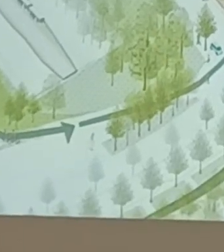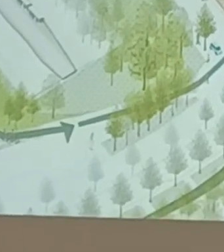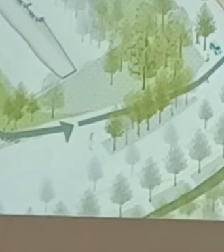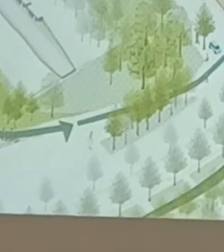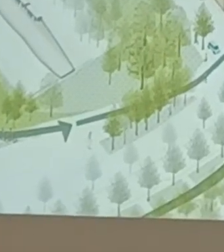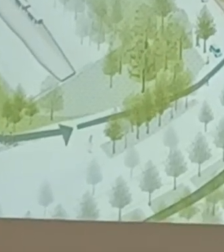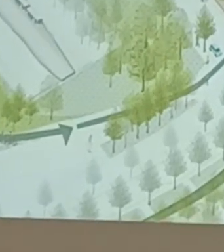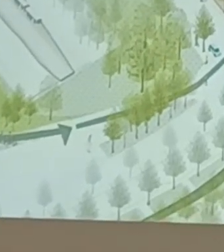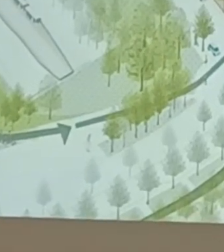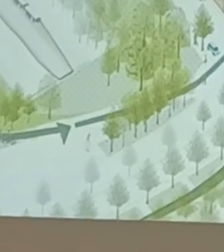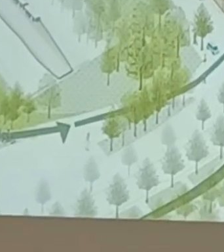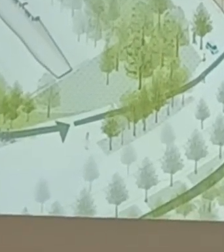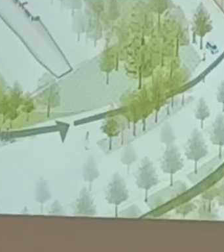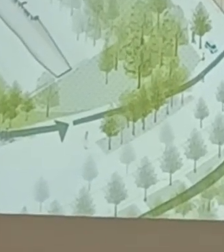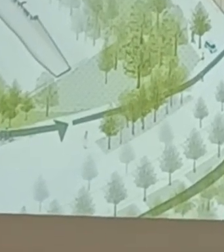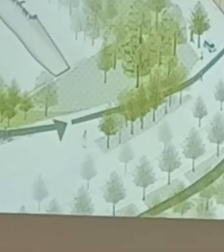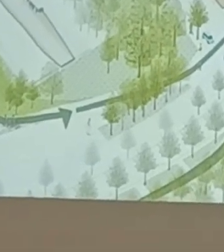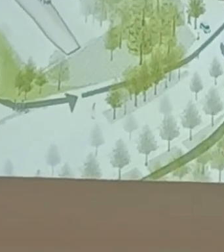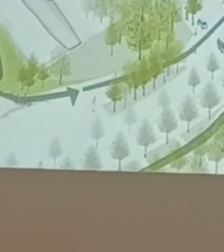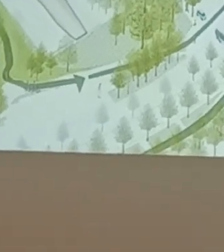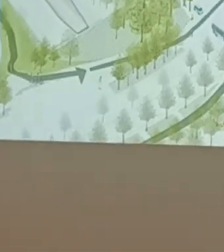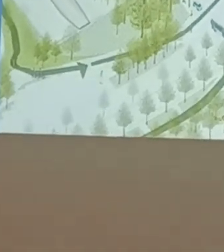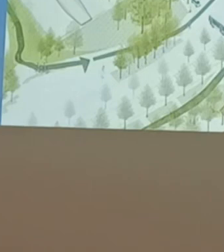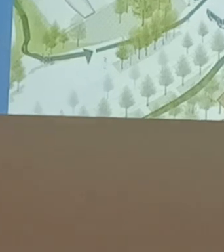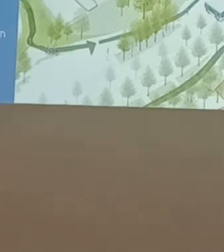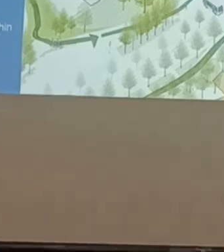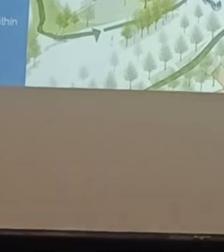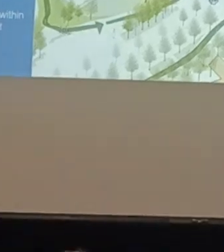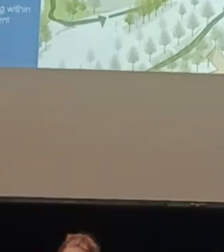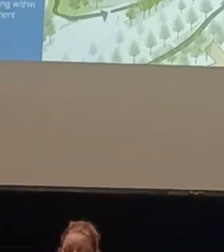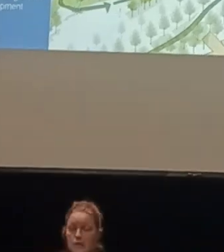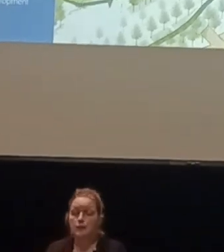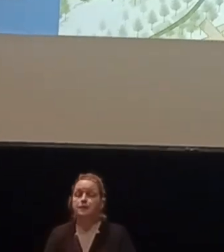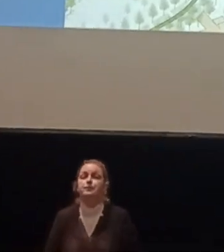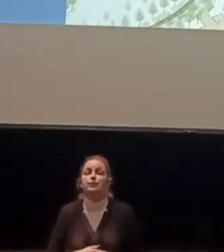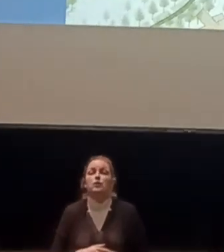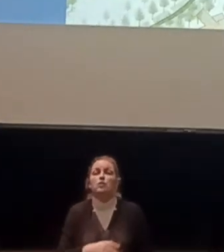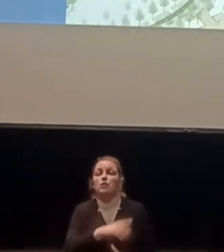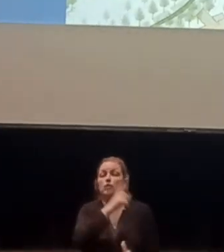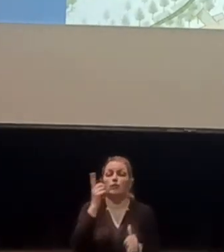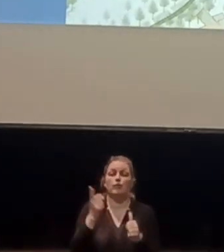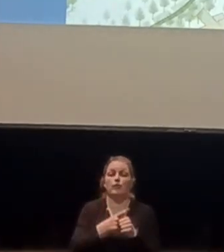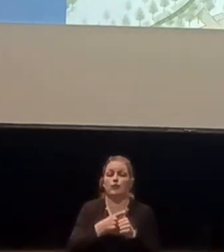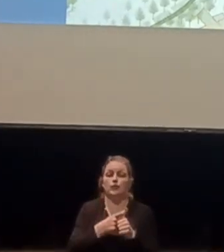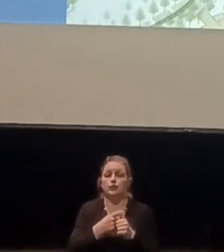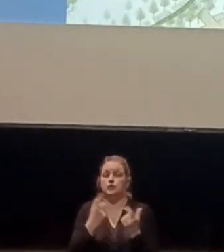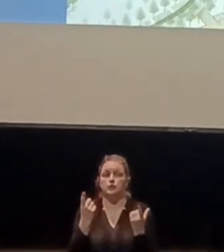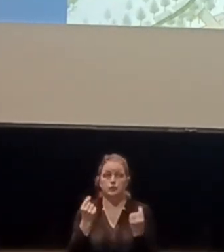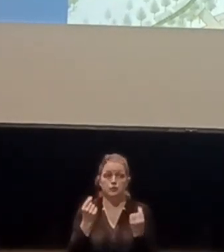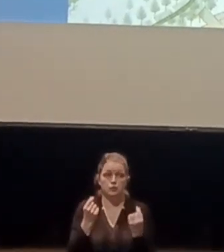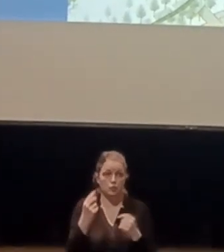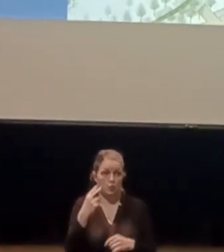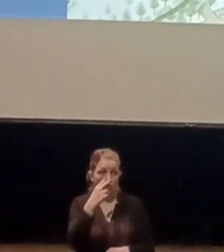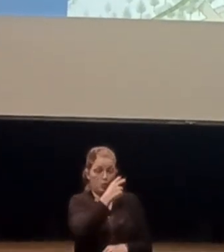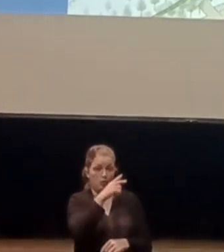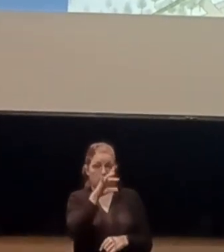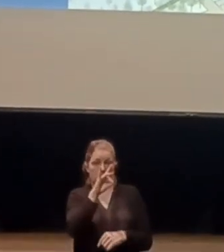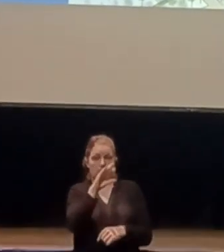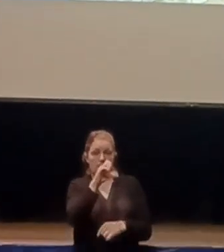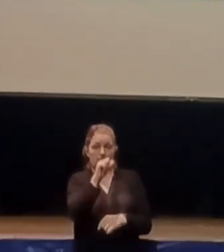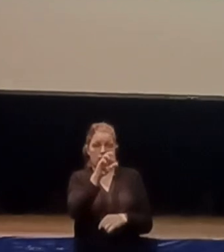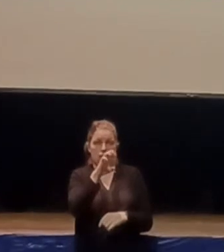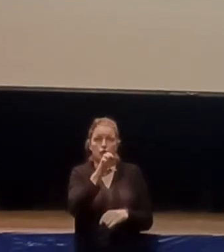we have the capacity for on this site. So the first item is that in looking at the 8 acres, we are still